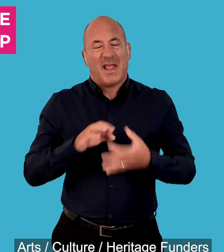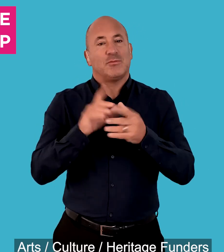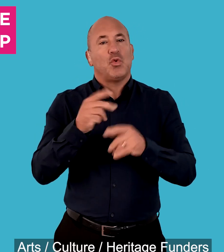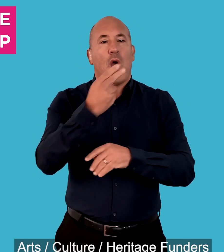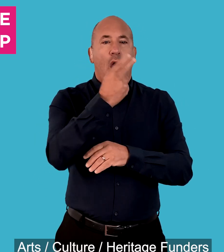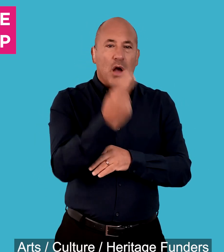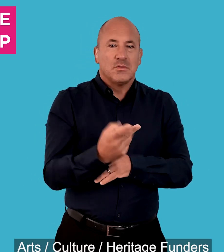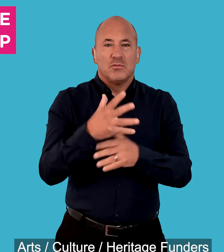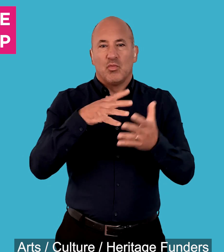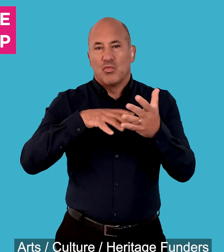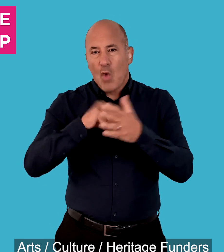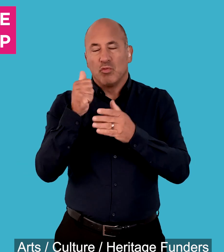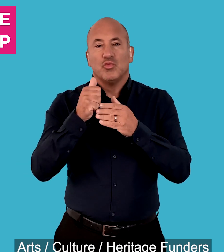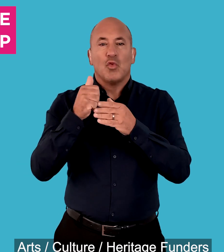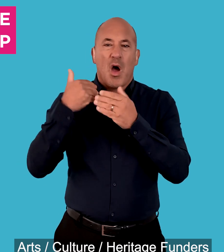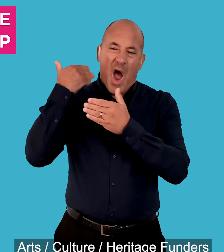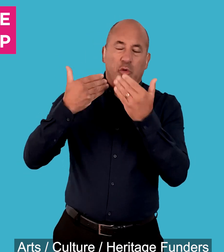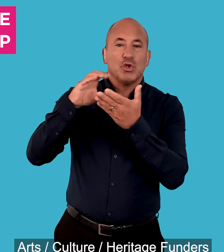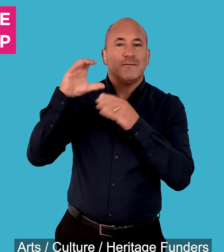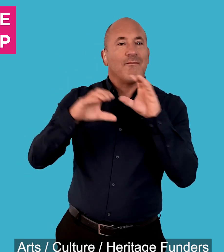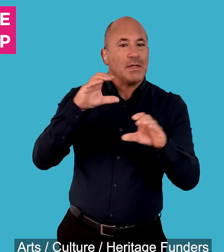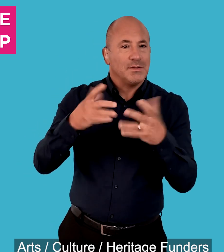Arts / culture / heritage funders.